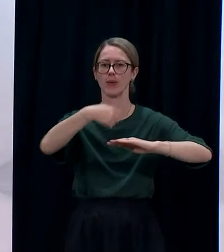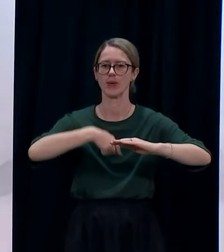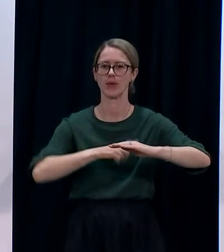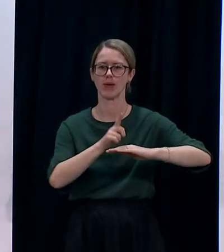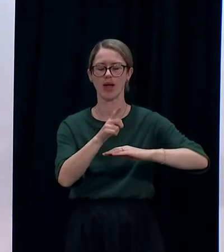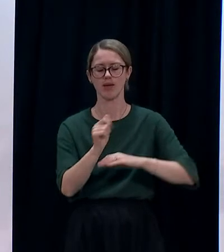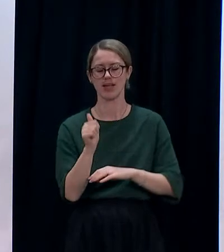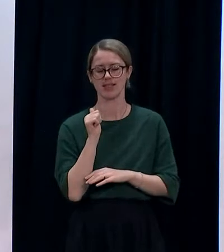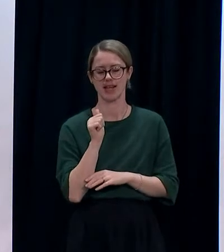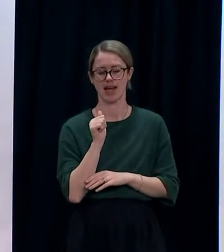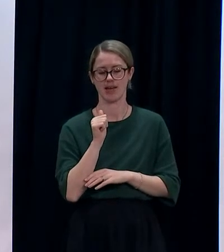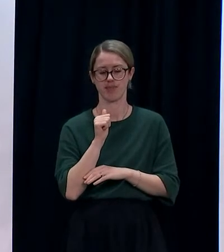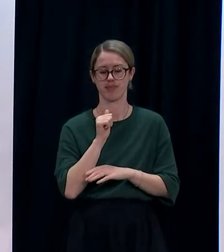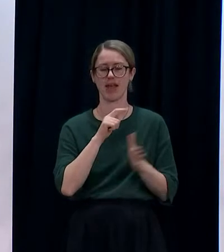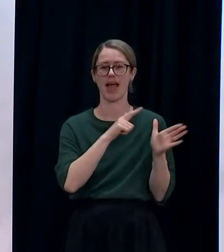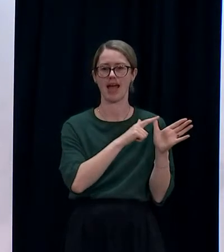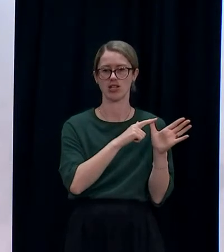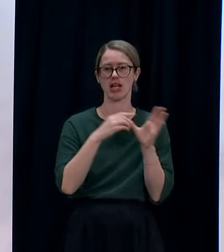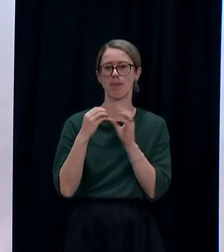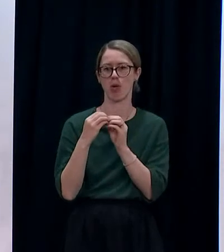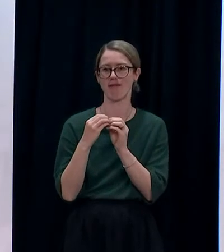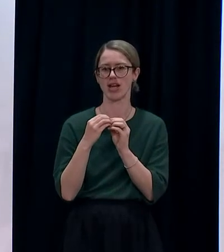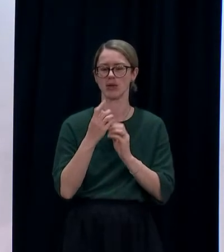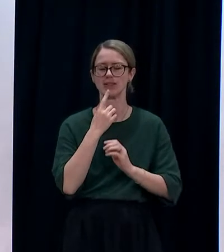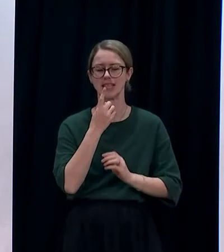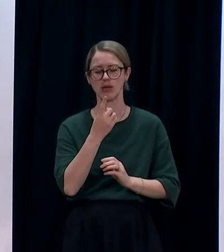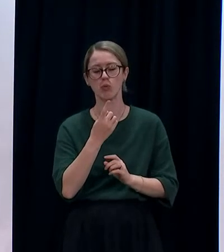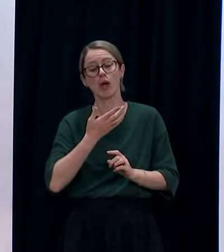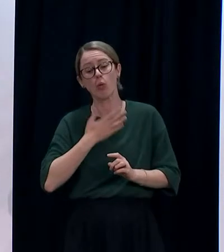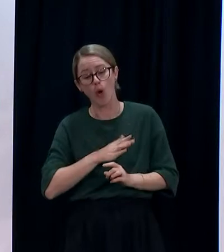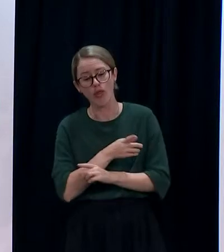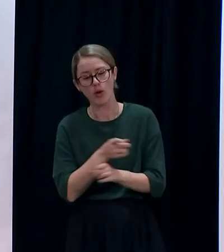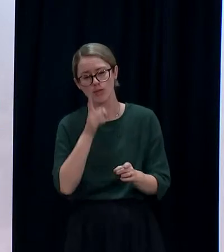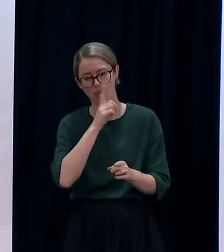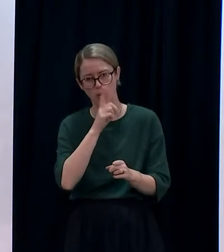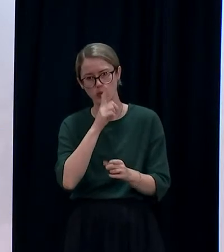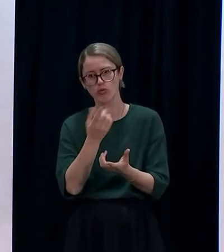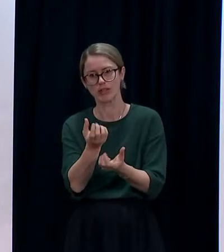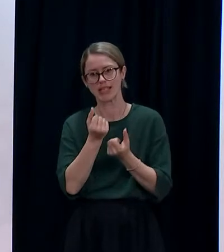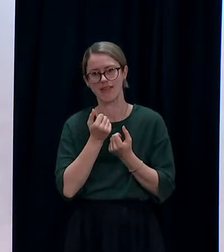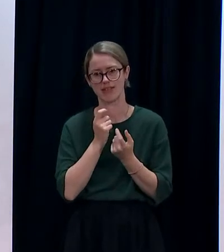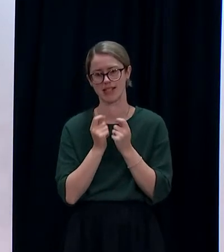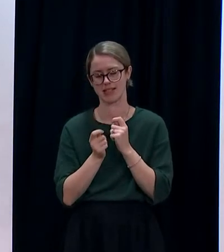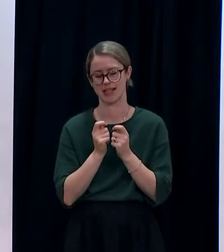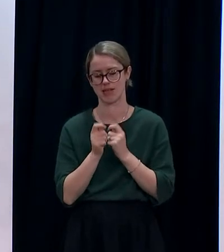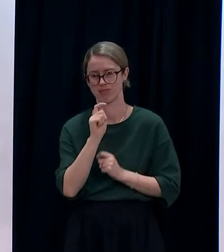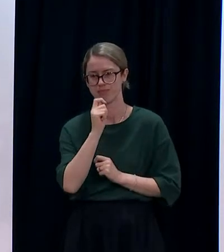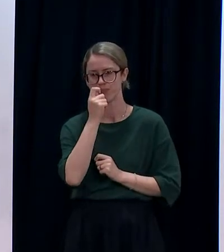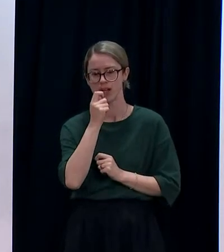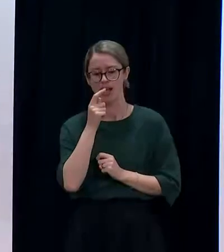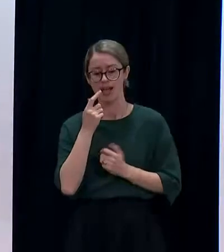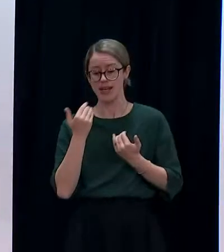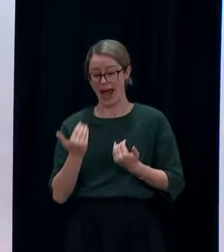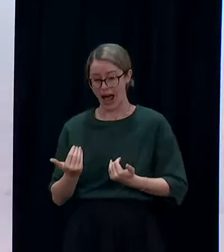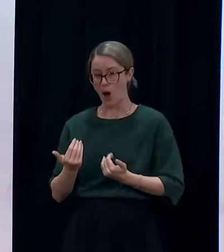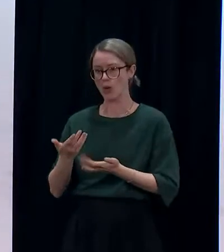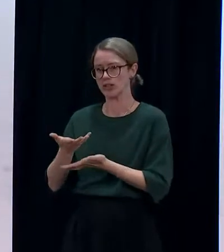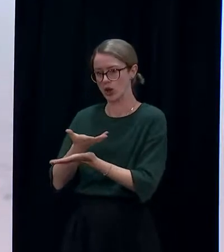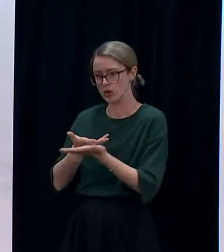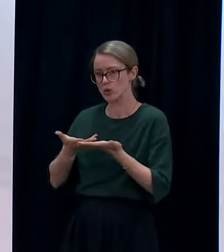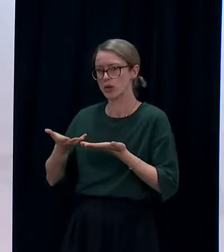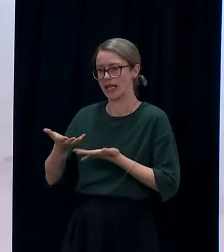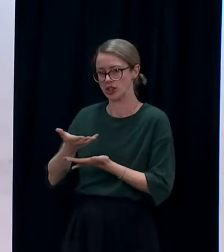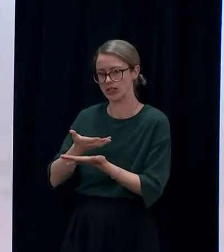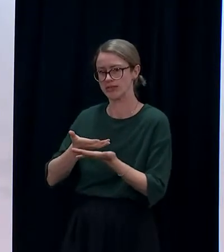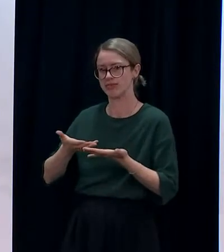yesterday was raising that we'd like people who are moving across the border to be able to be tested. The consultation happens now as we move from